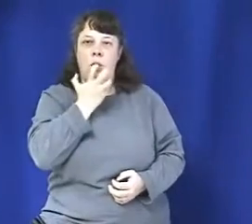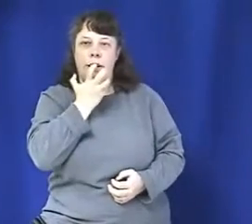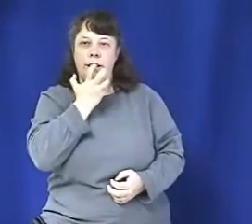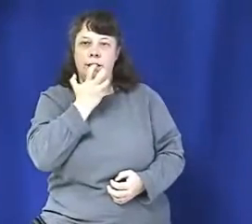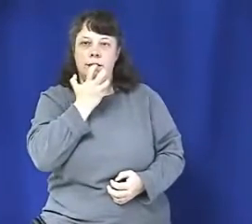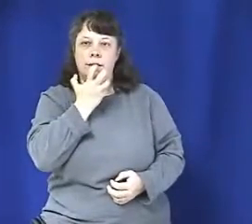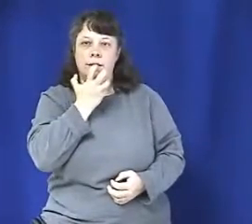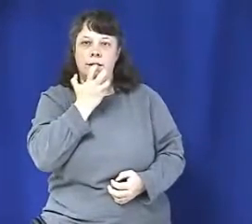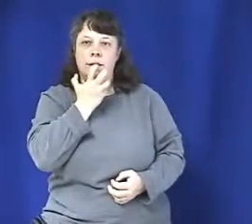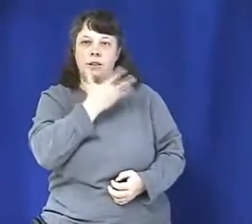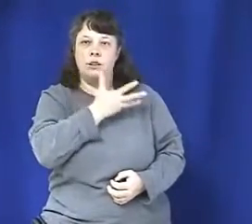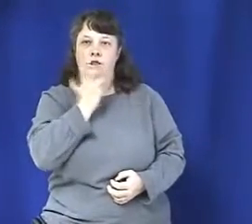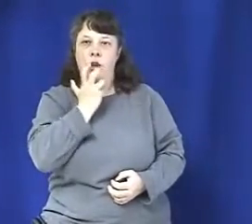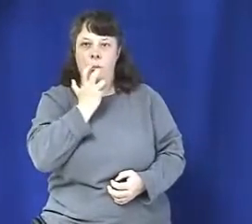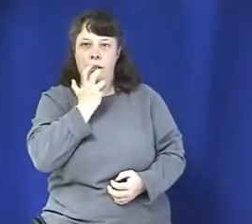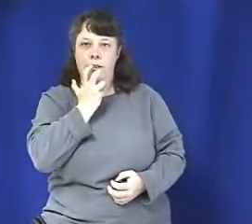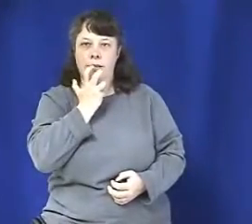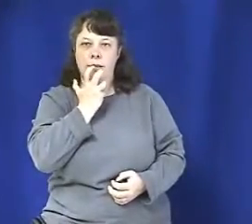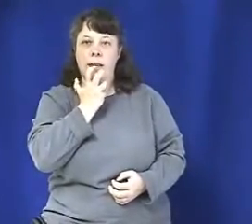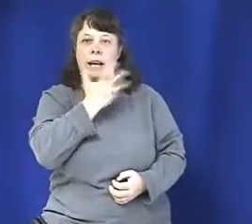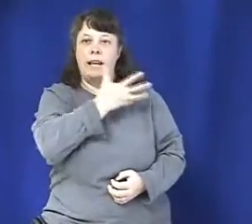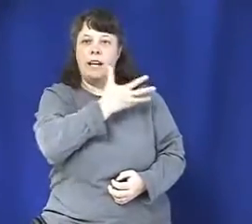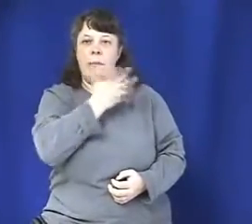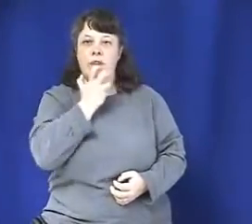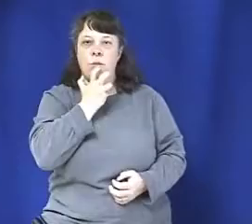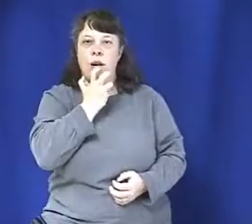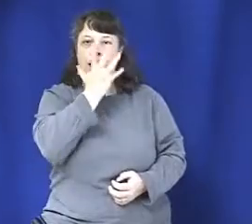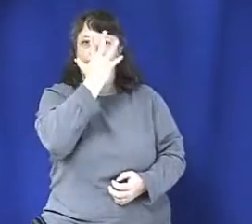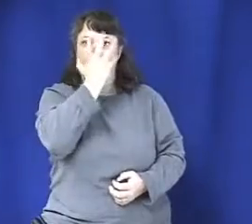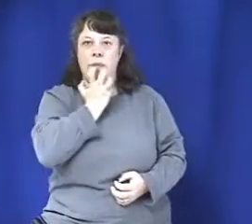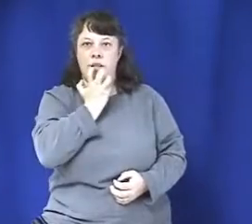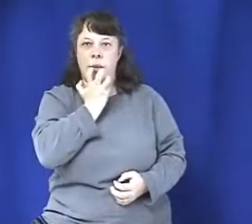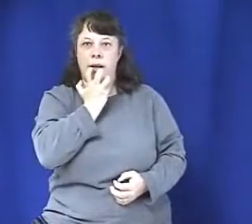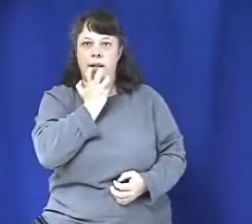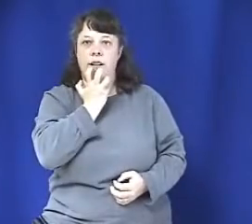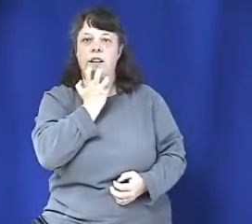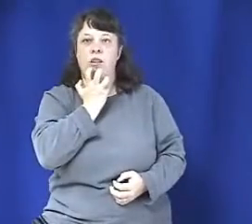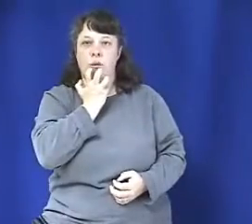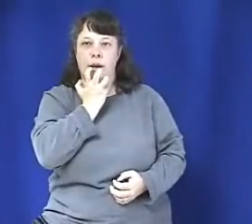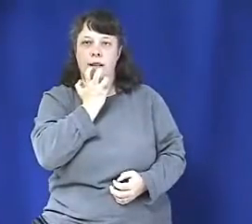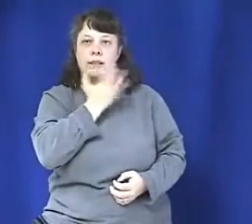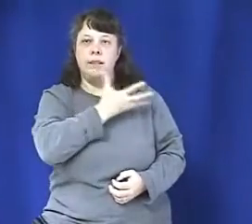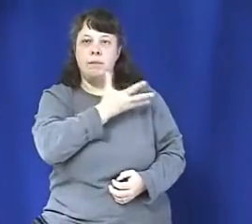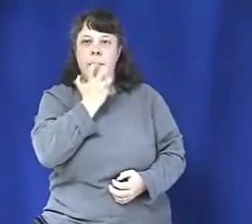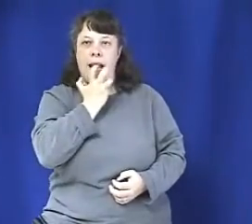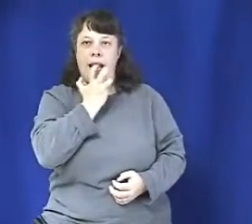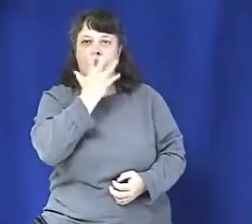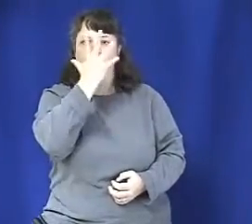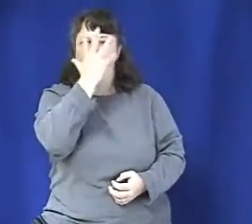pulling sharply. It can come this way, it can come this way. Either way. Mad or